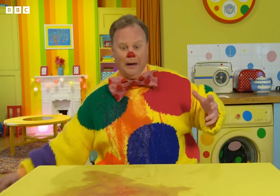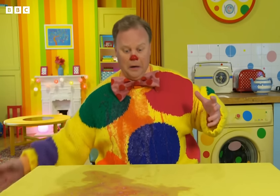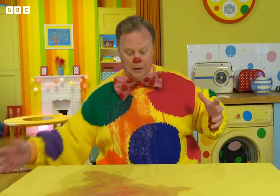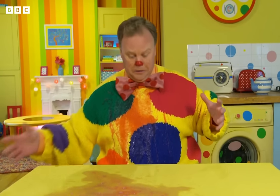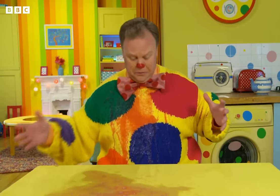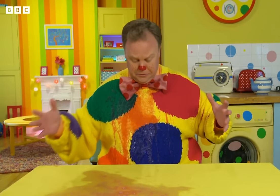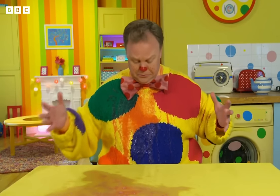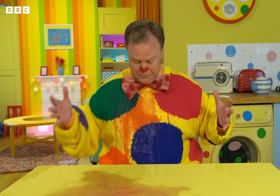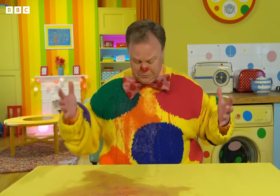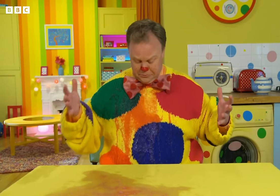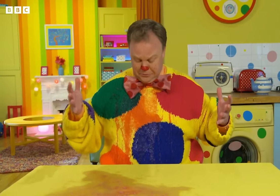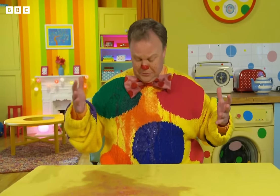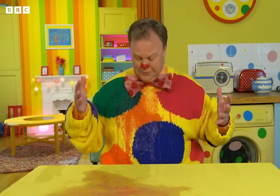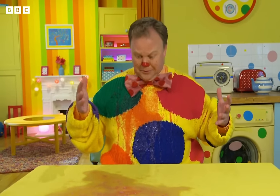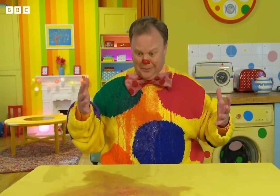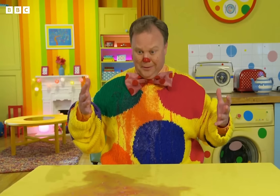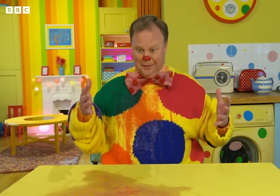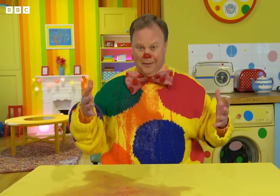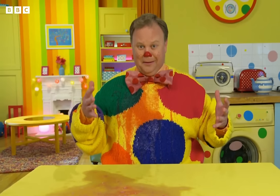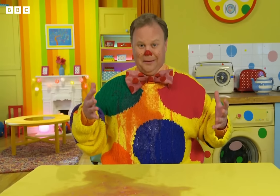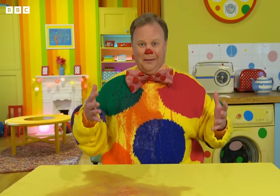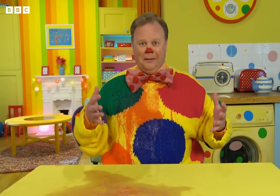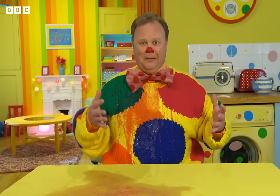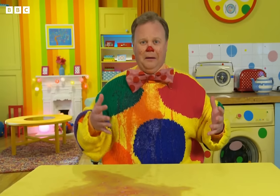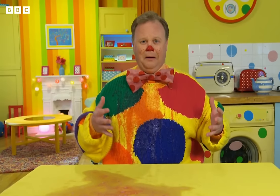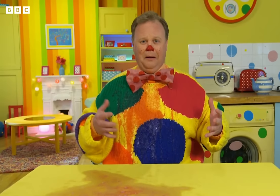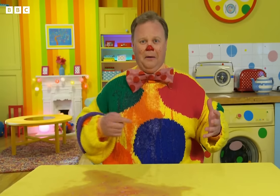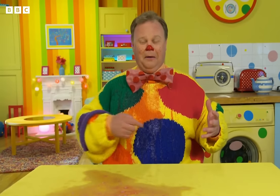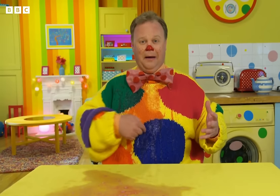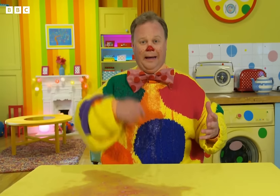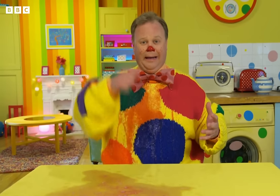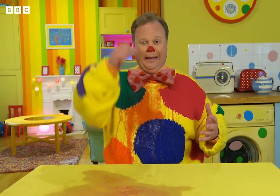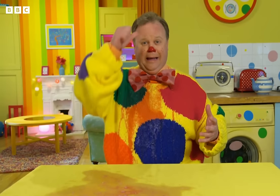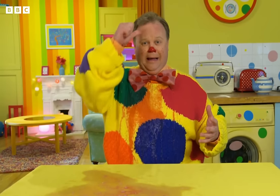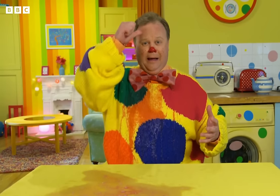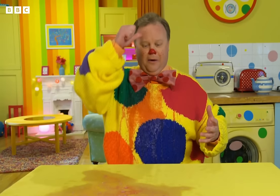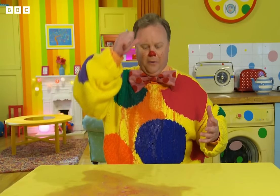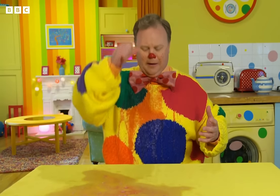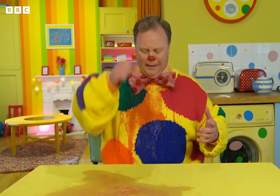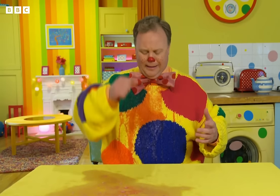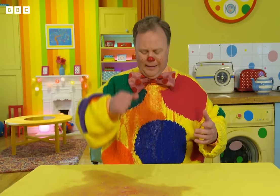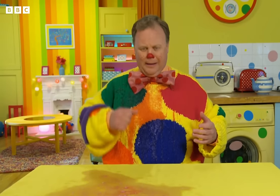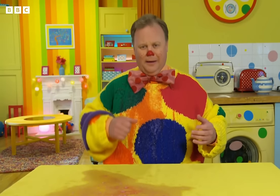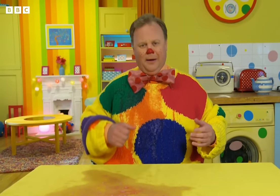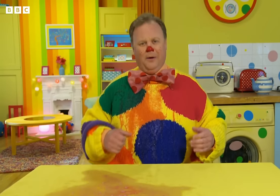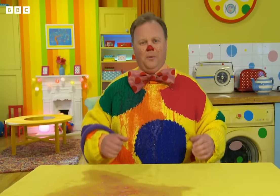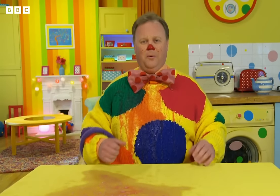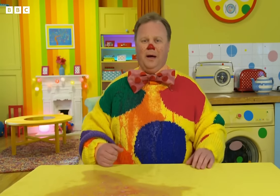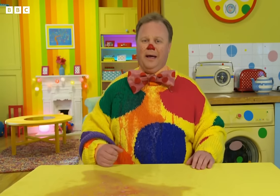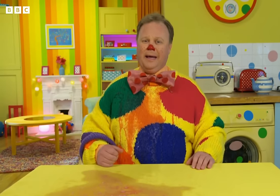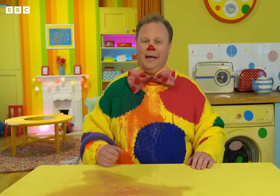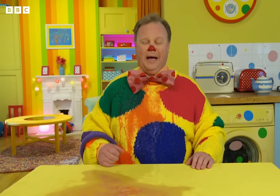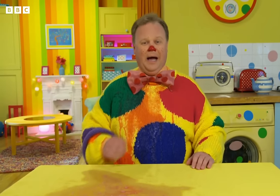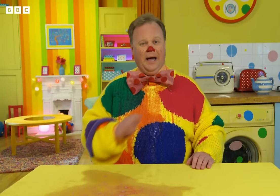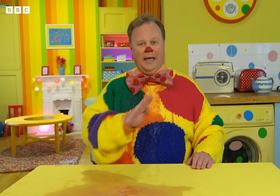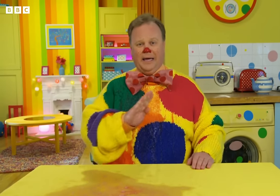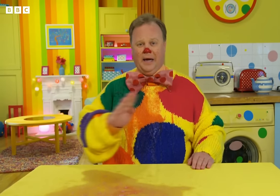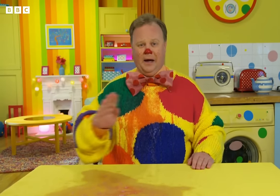and all over your spotty jumper. Oh, I know. Oh, I